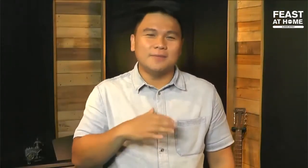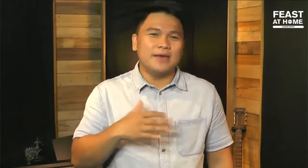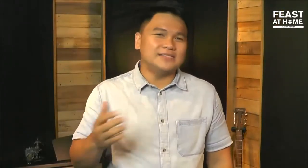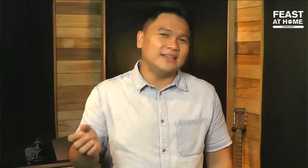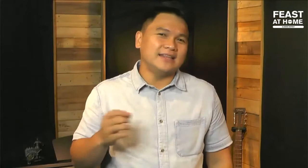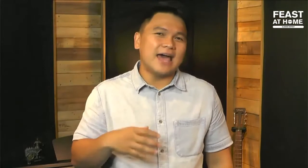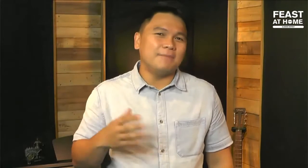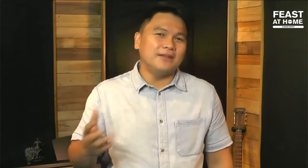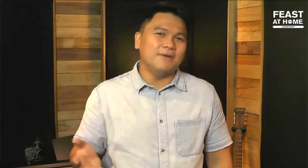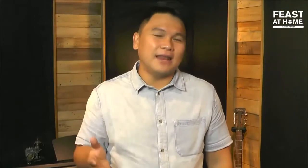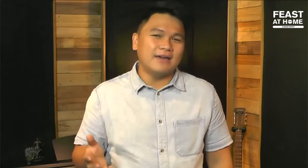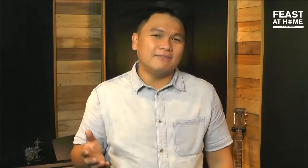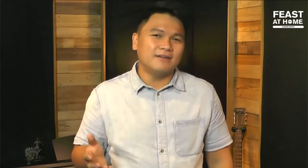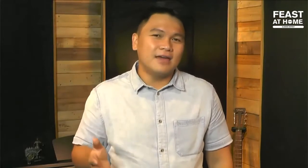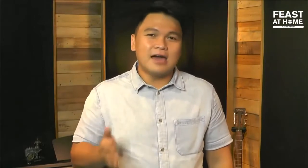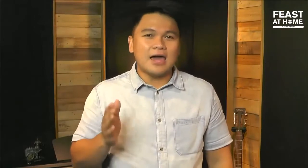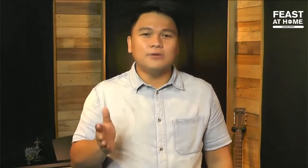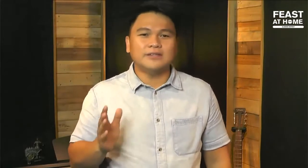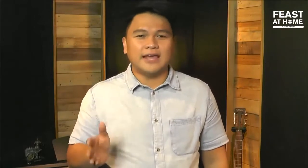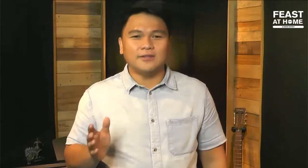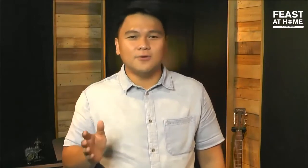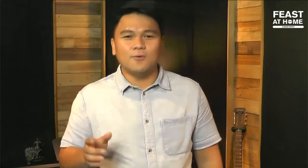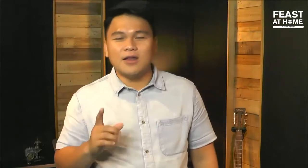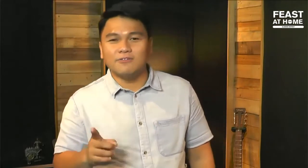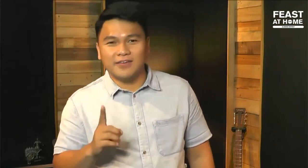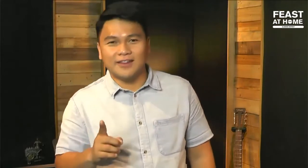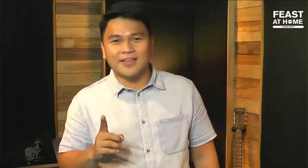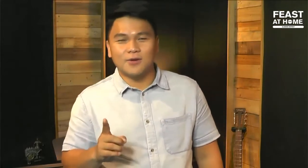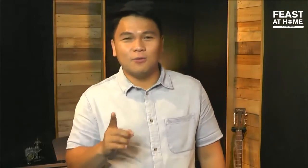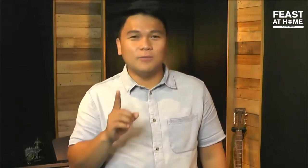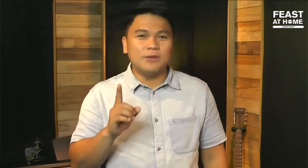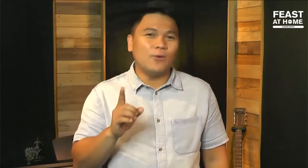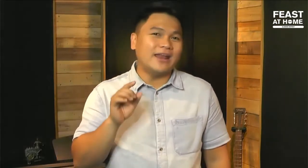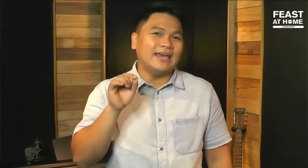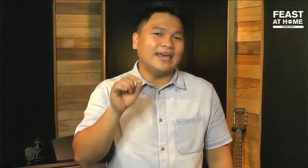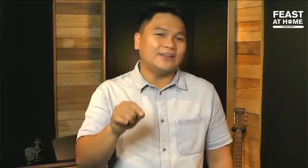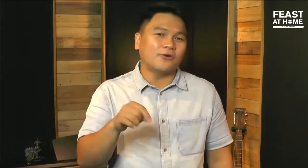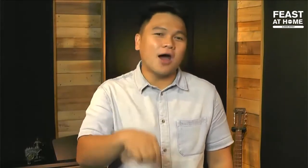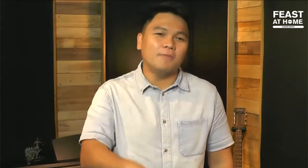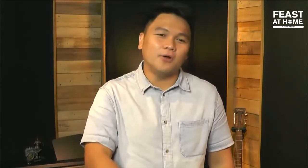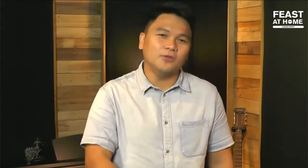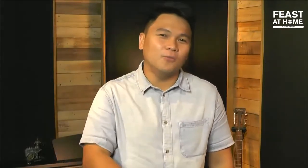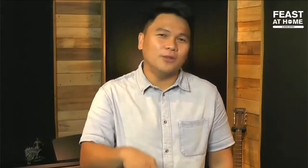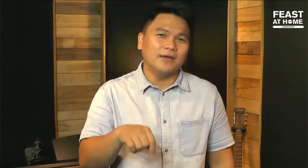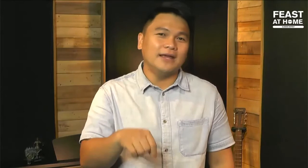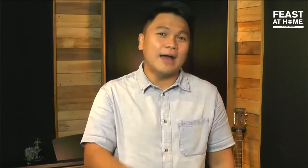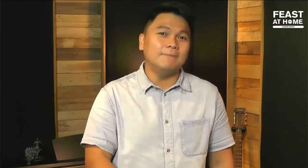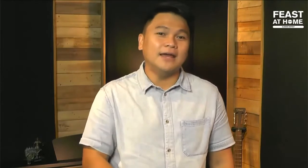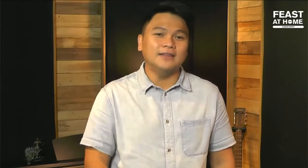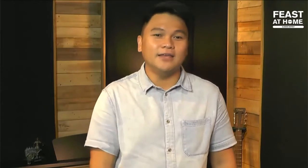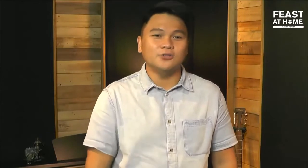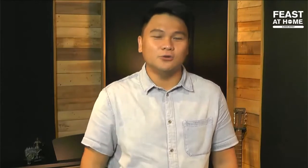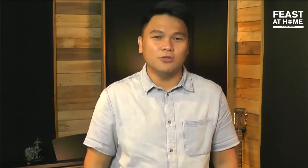thing and the best thing that happened in my life? I will tell you, one of it will be when I hit rock bottom with my gambling addiction.